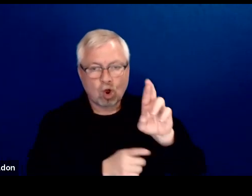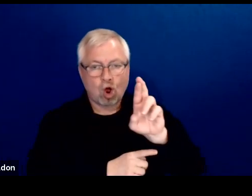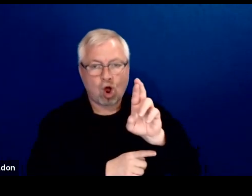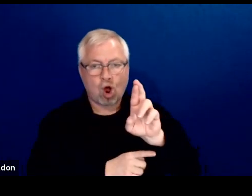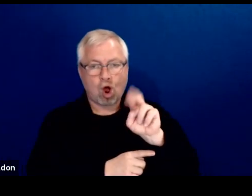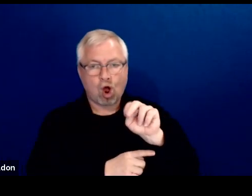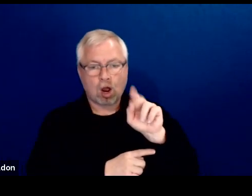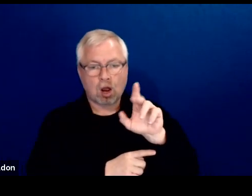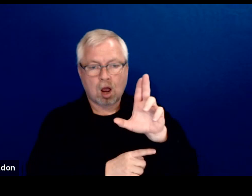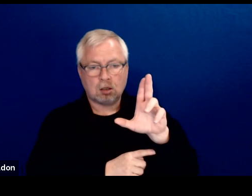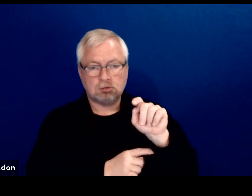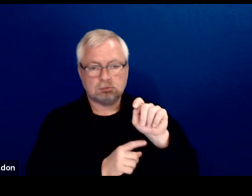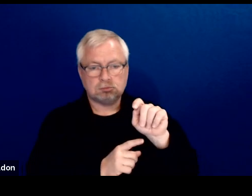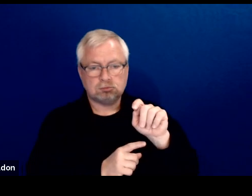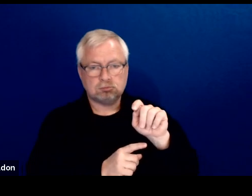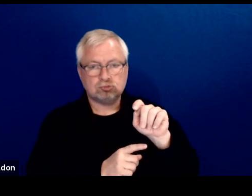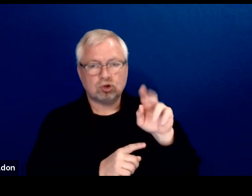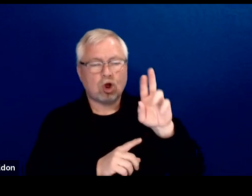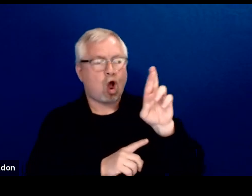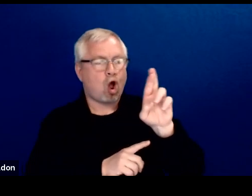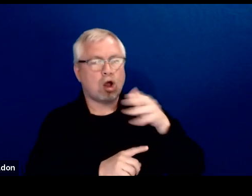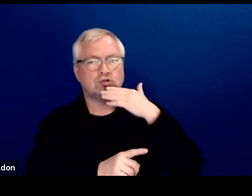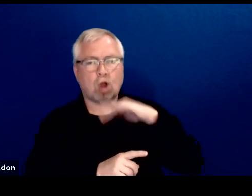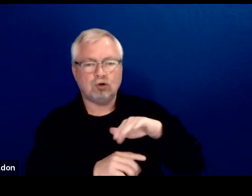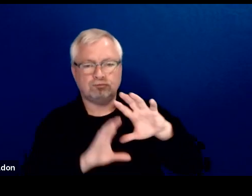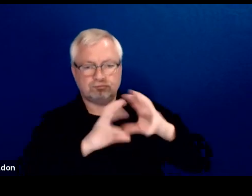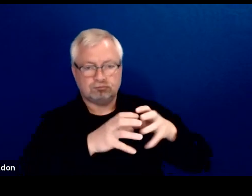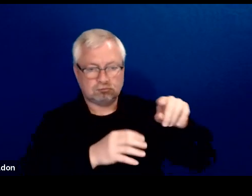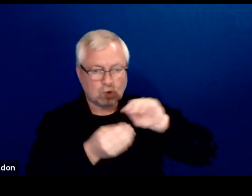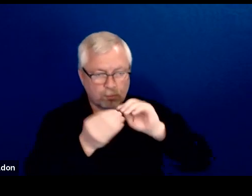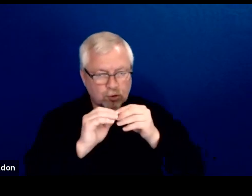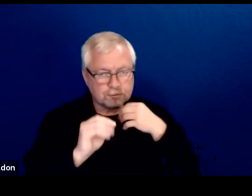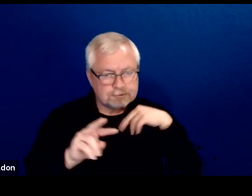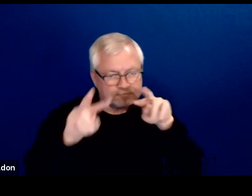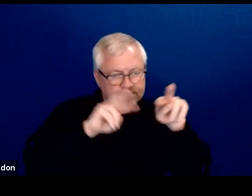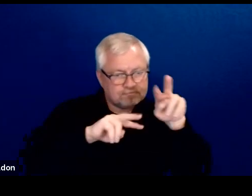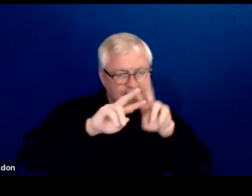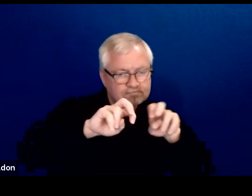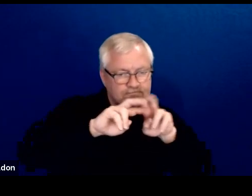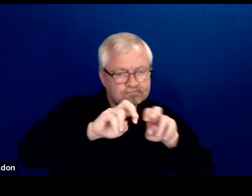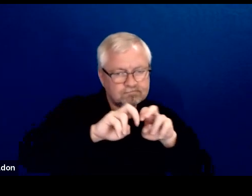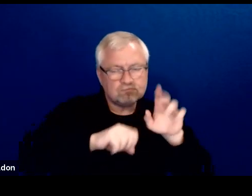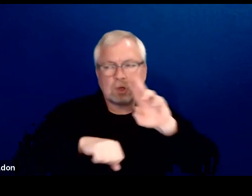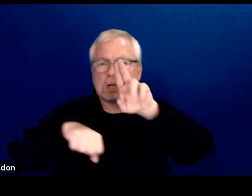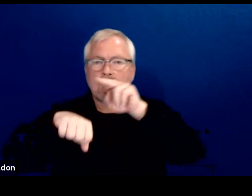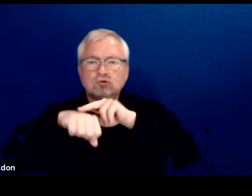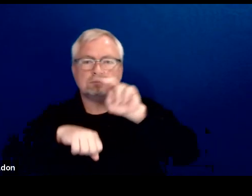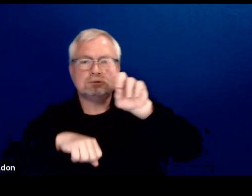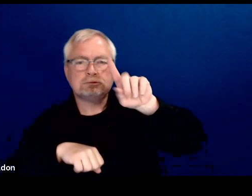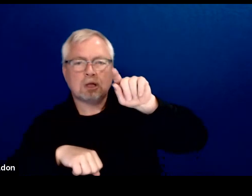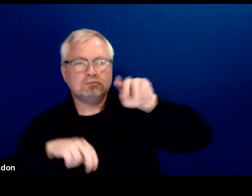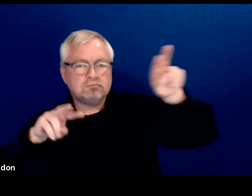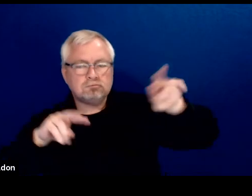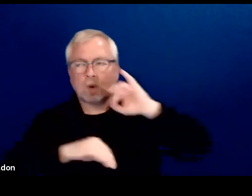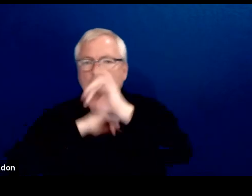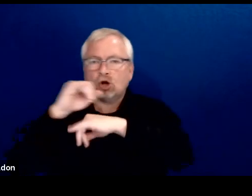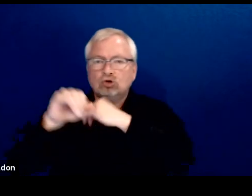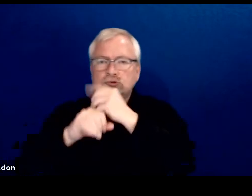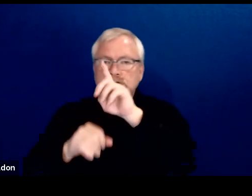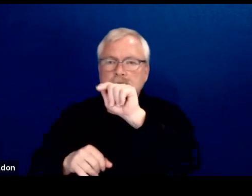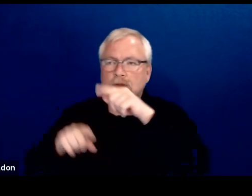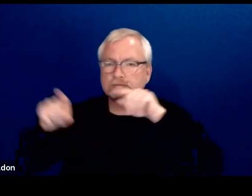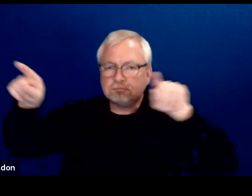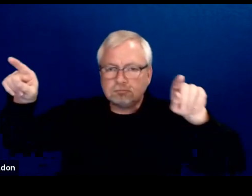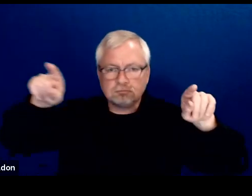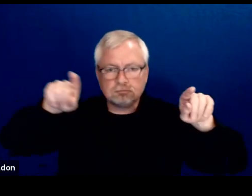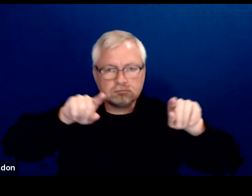So, It's higher than what it had been seen internationally. Are we doing something wrong? well, questions about whether the original calculation was